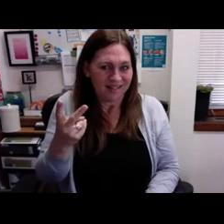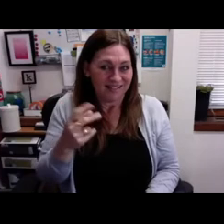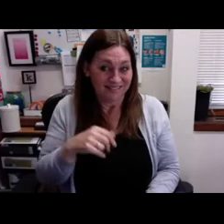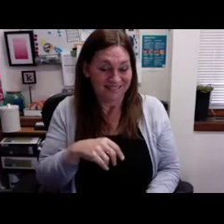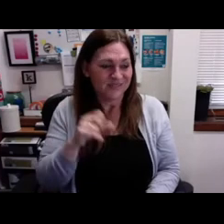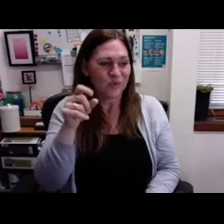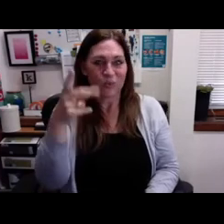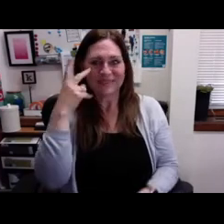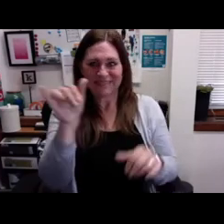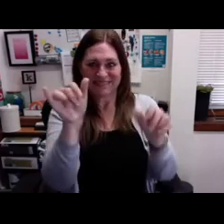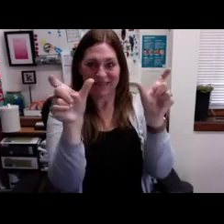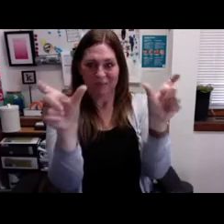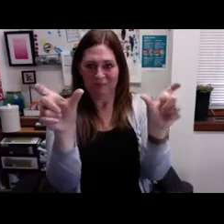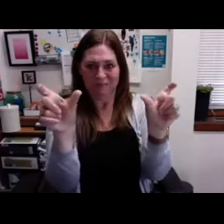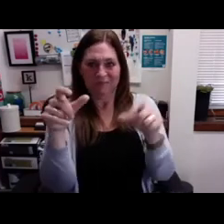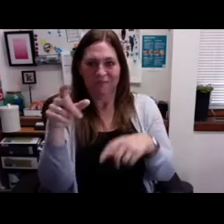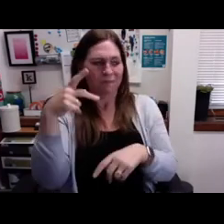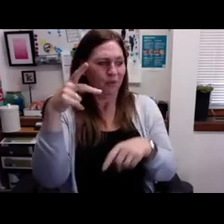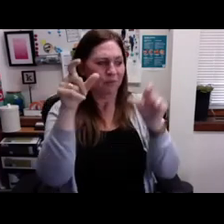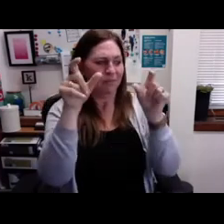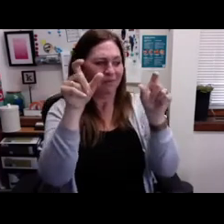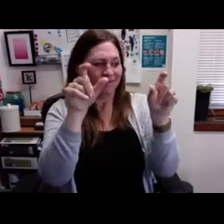some differences. So this is very visual.